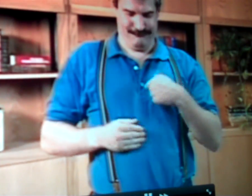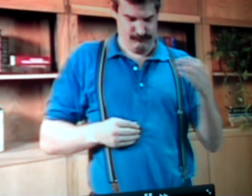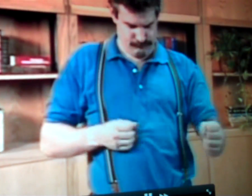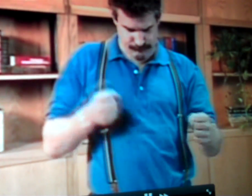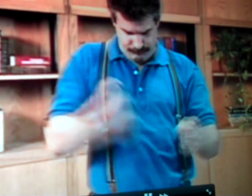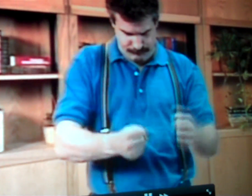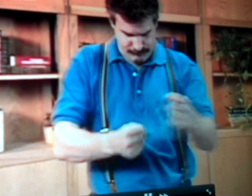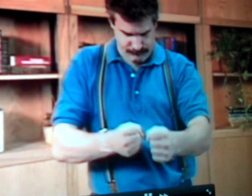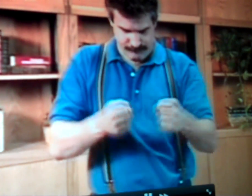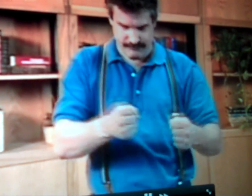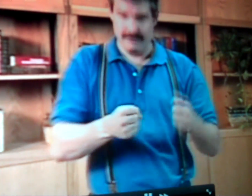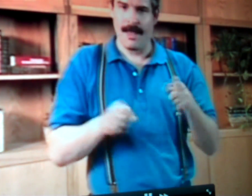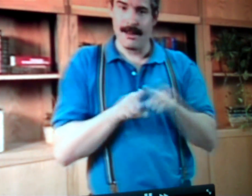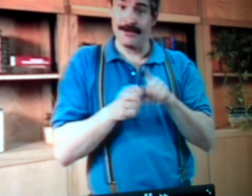a war.